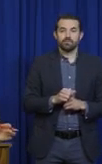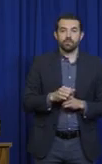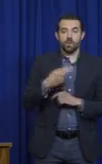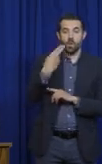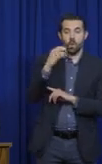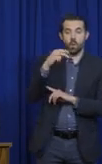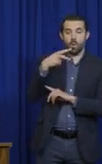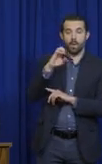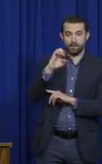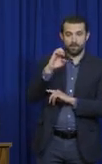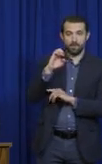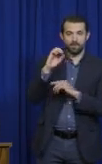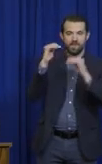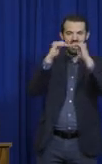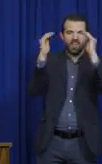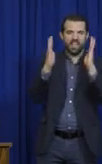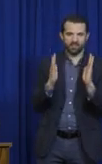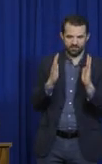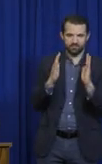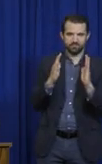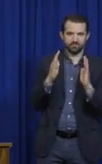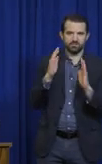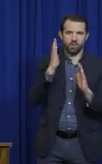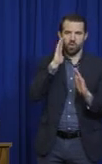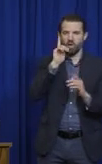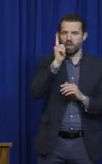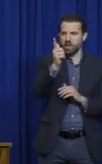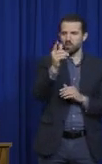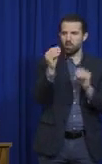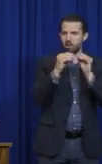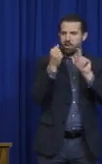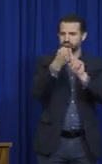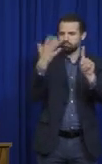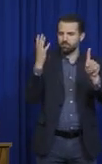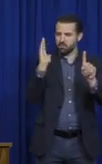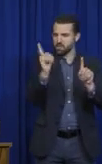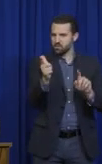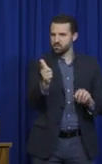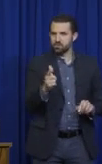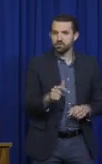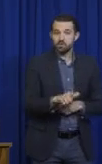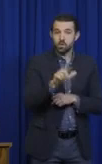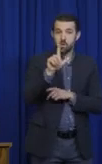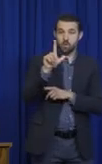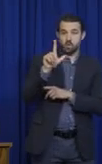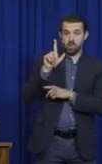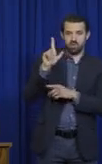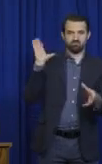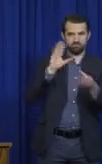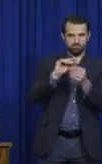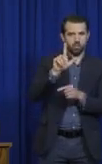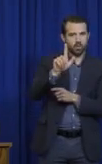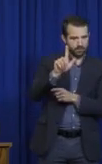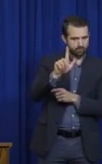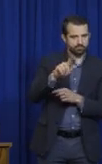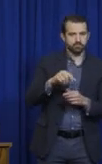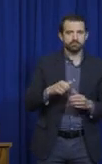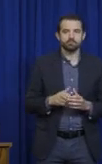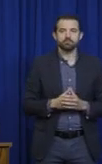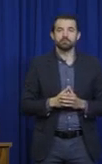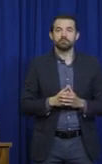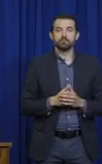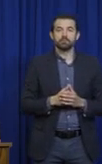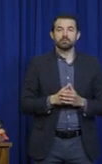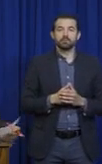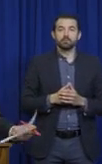which we'll go back to in just a moment, a total of 21 cases. At the Maine Veterans Home in Scarborough,